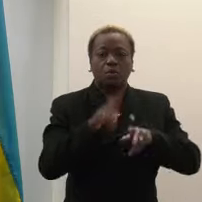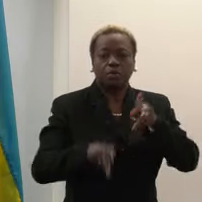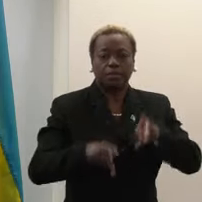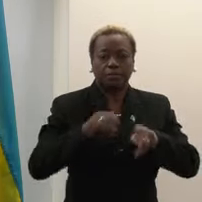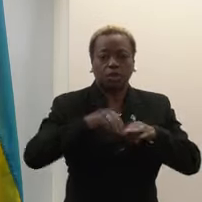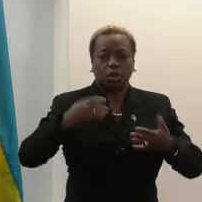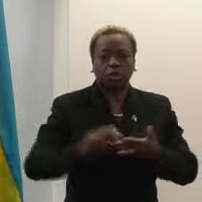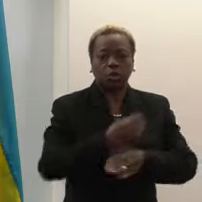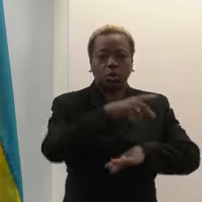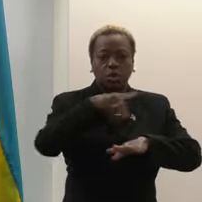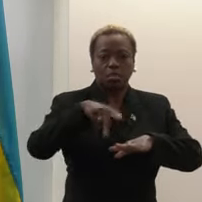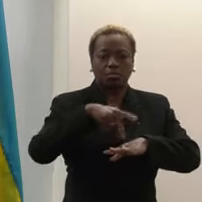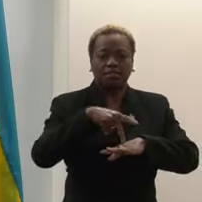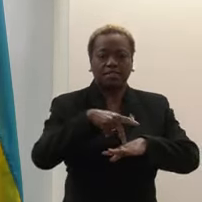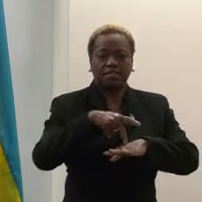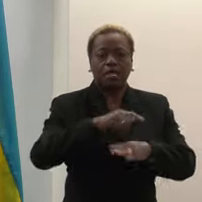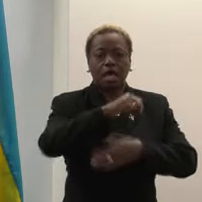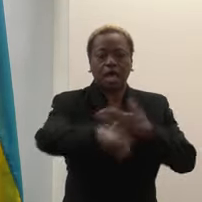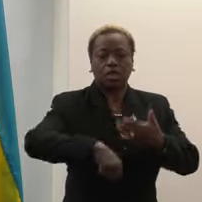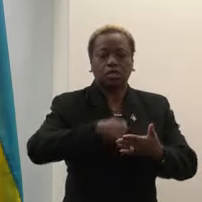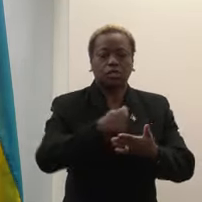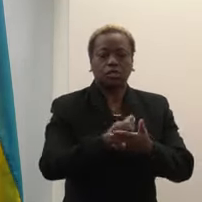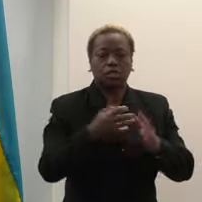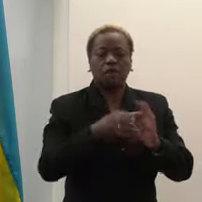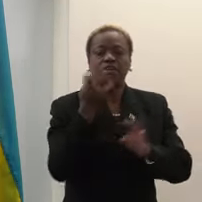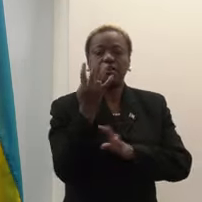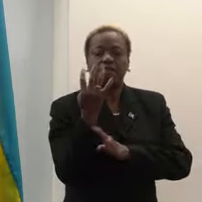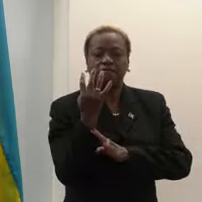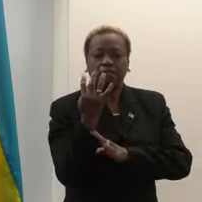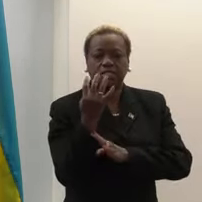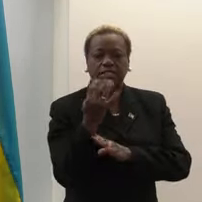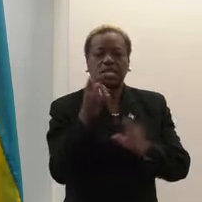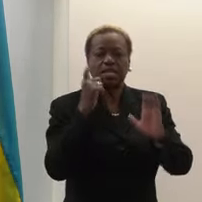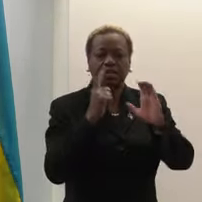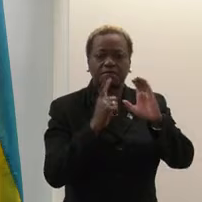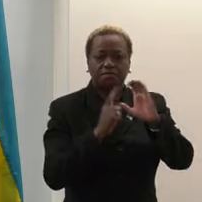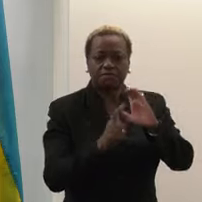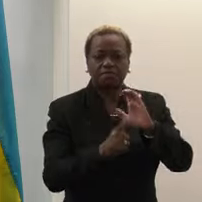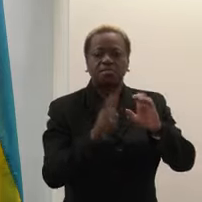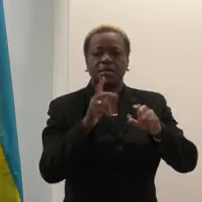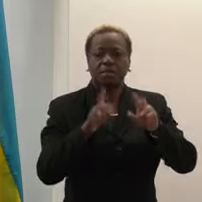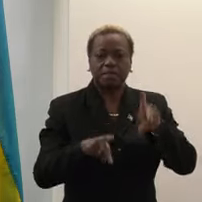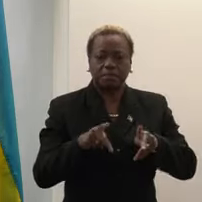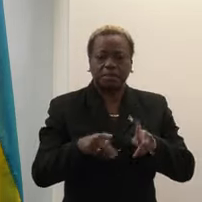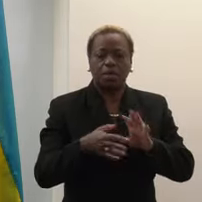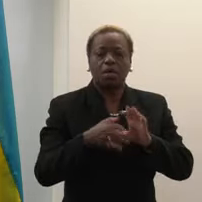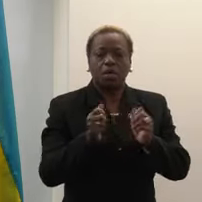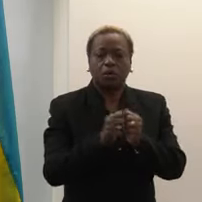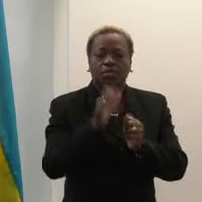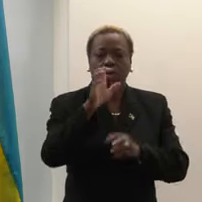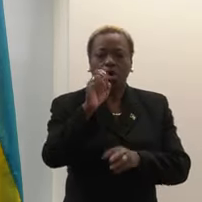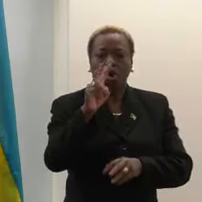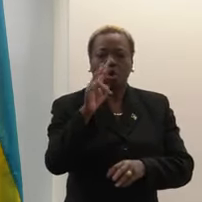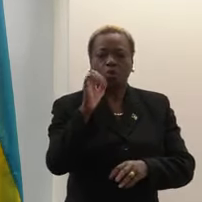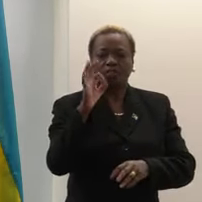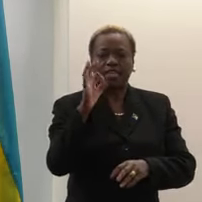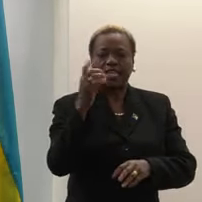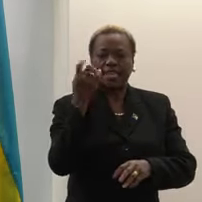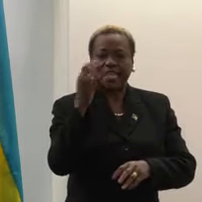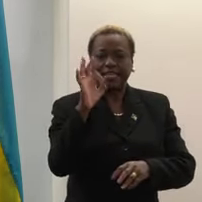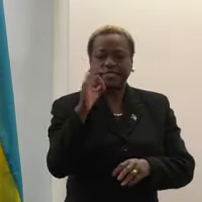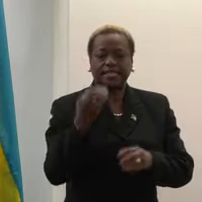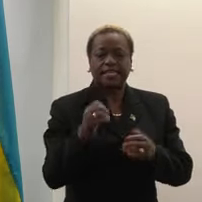Providence. There is a total of 14 confirmed cases of COVID-19 to date,